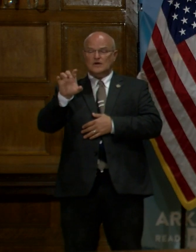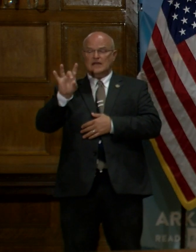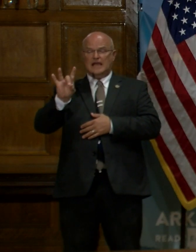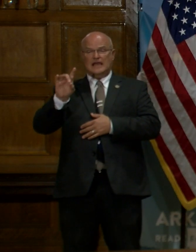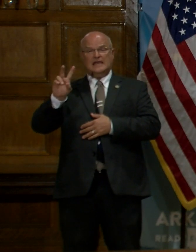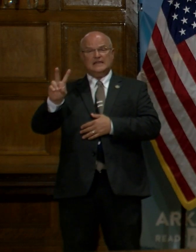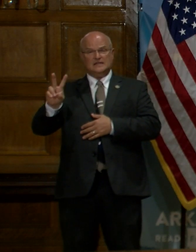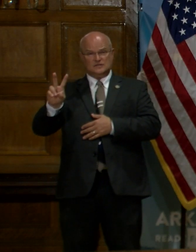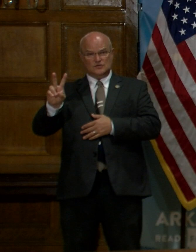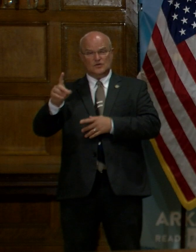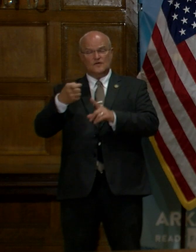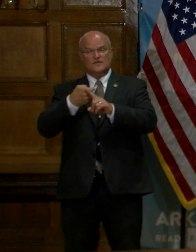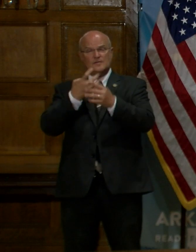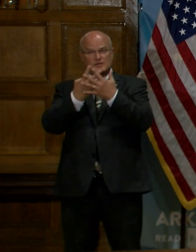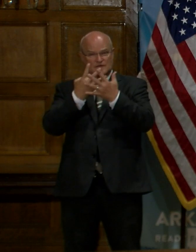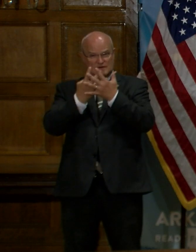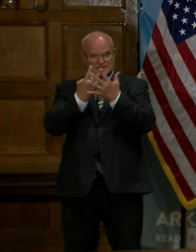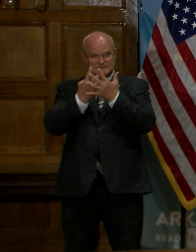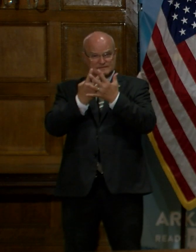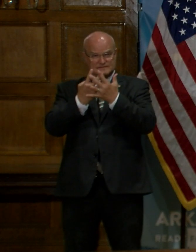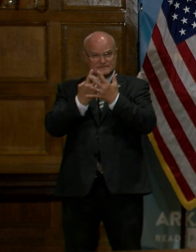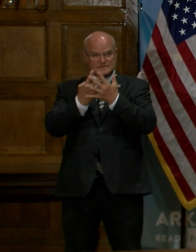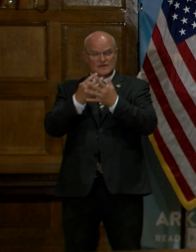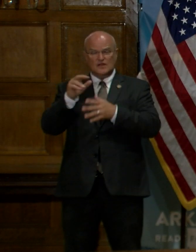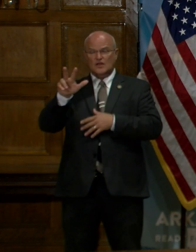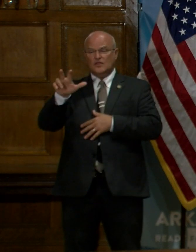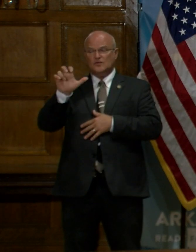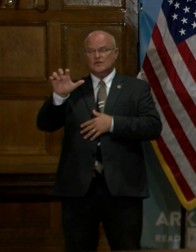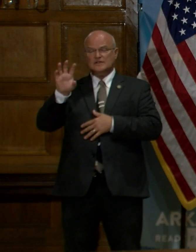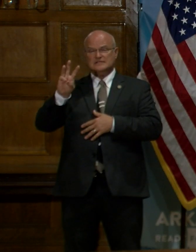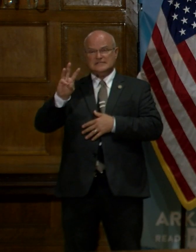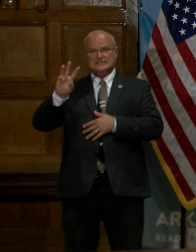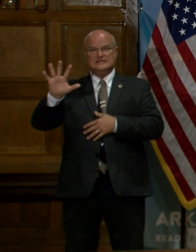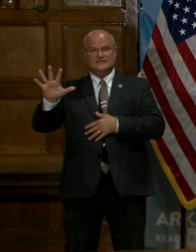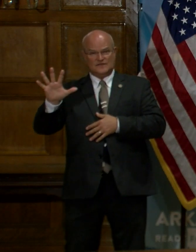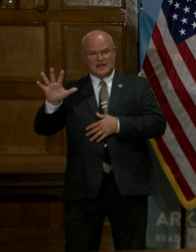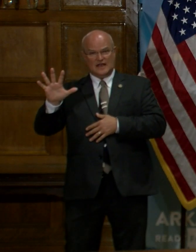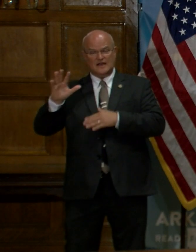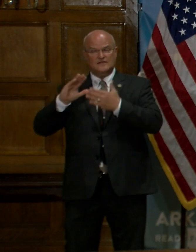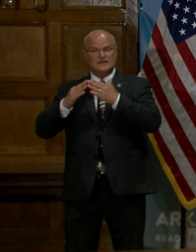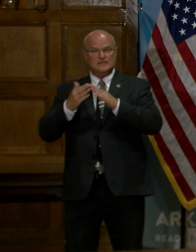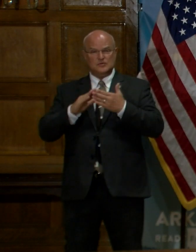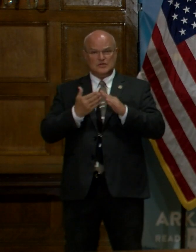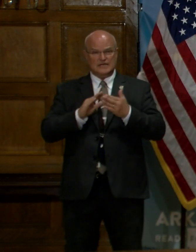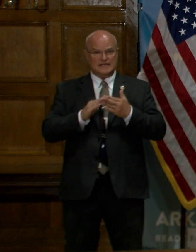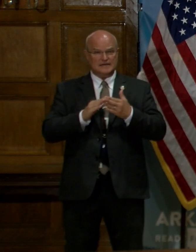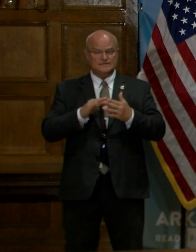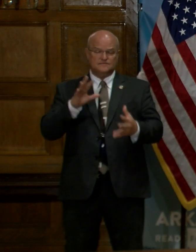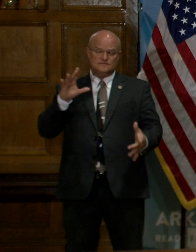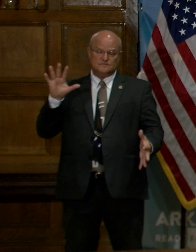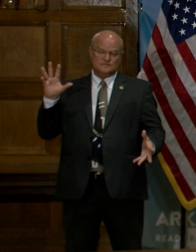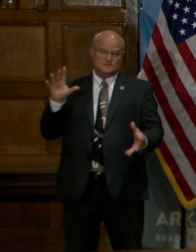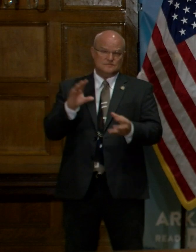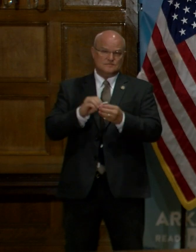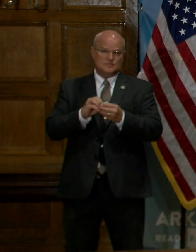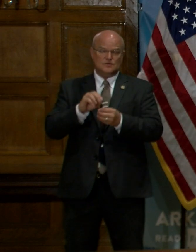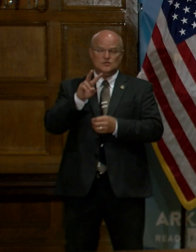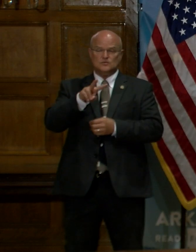those are coming from correctional facilities, 365 from the community. So our total